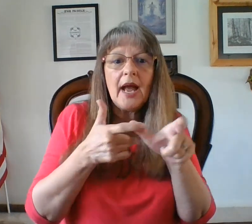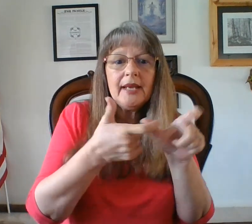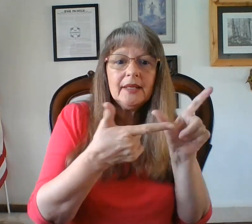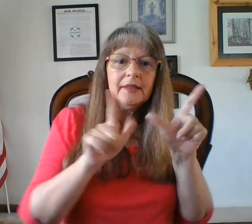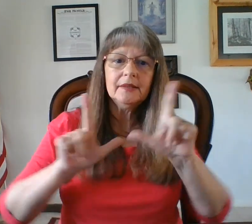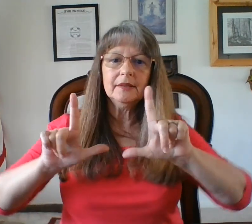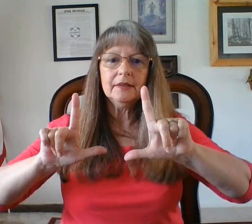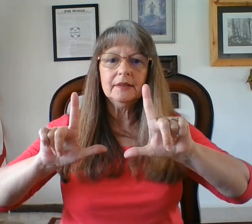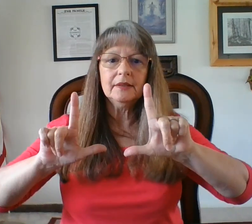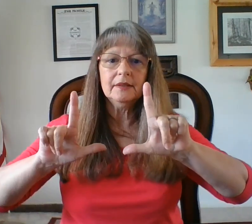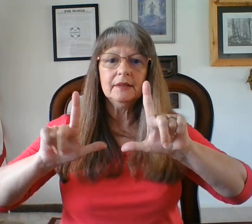run,